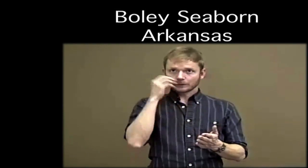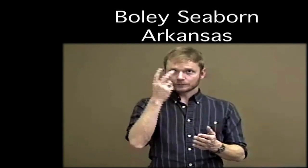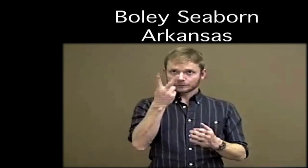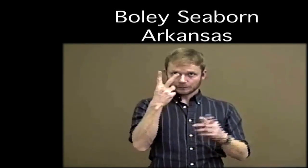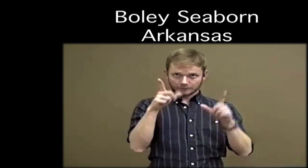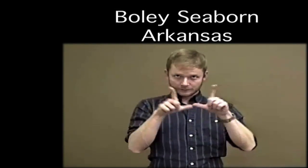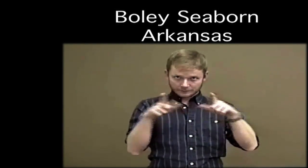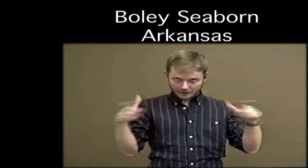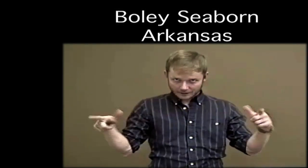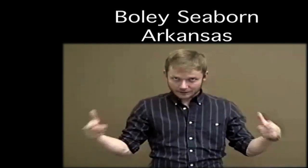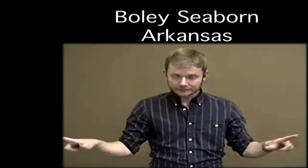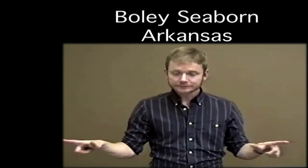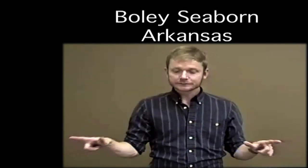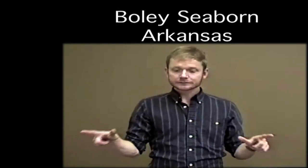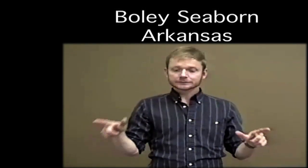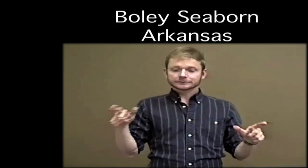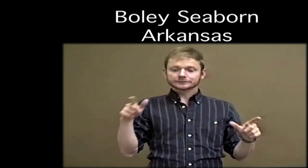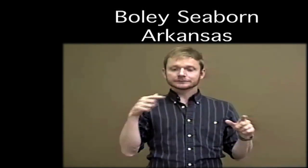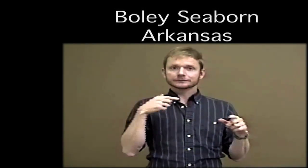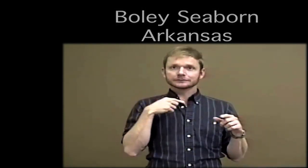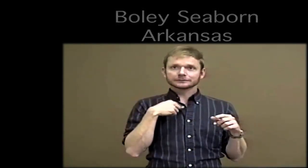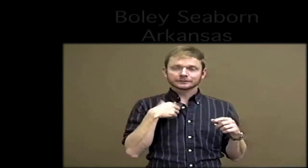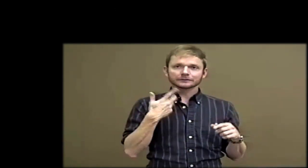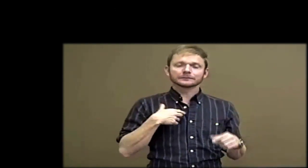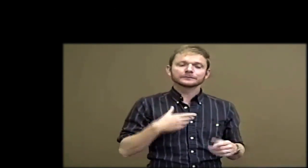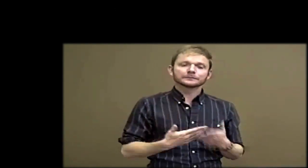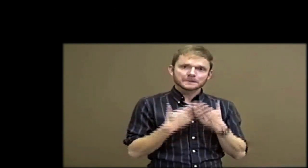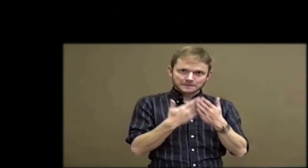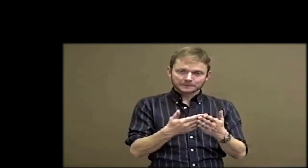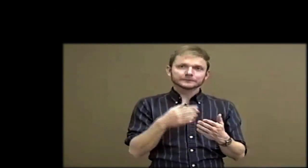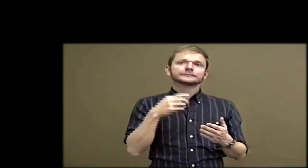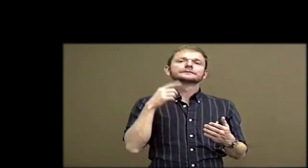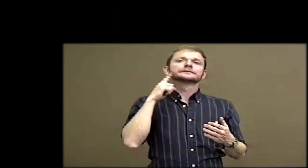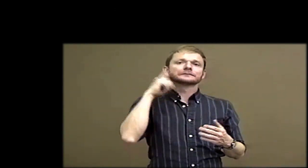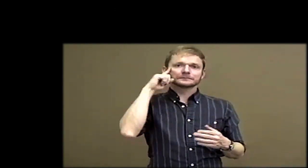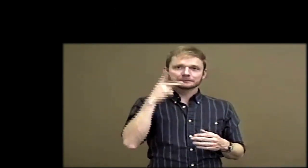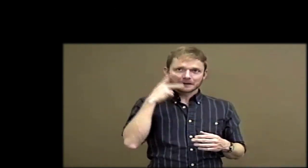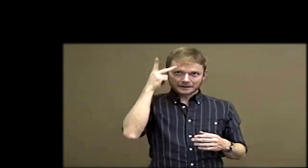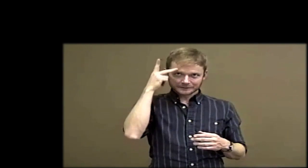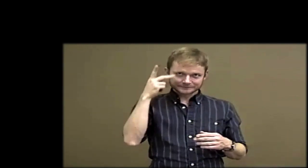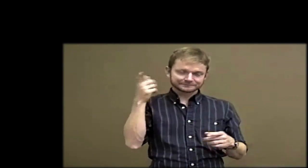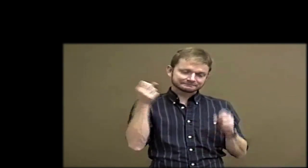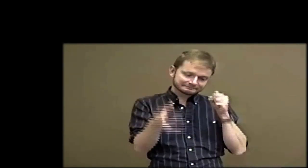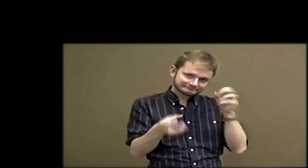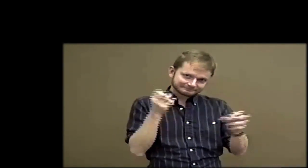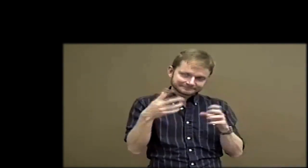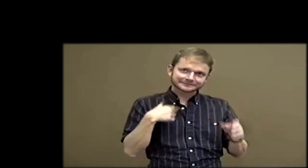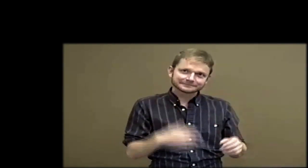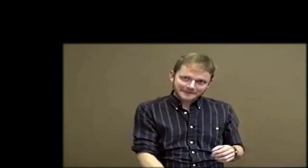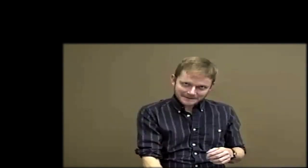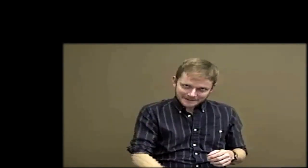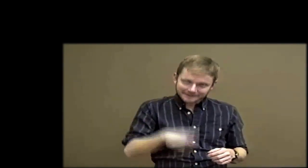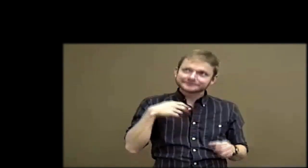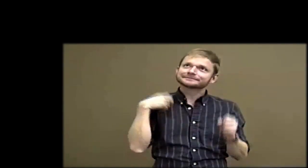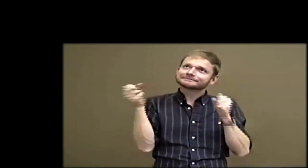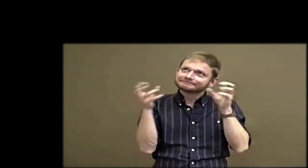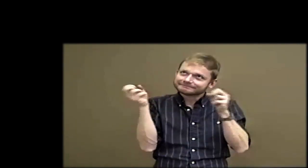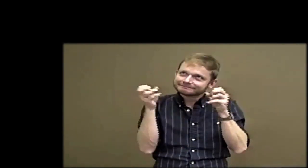How did I become bilingual? Well, me and my parents are both deaf, so I learned from watching and talking